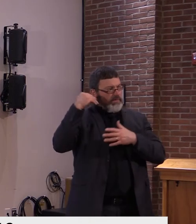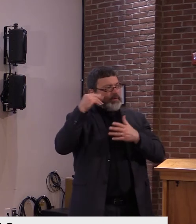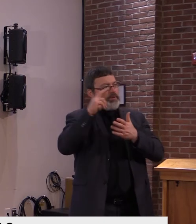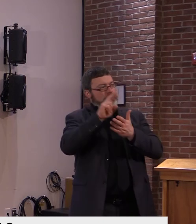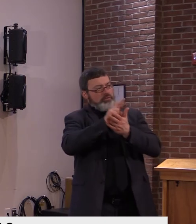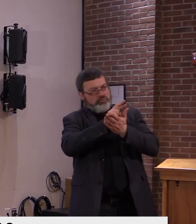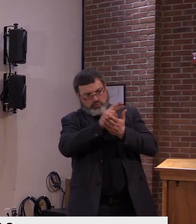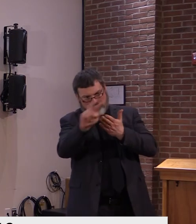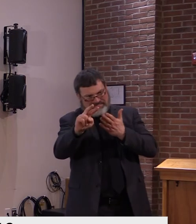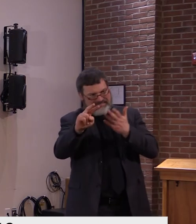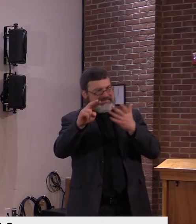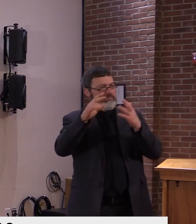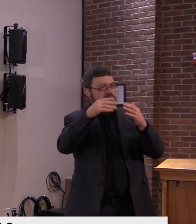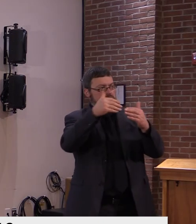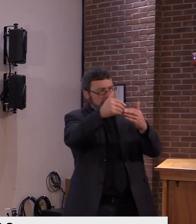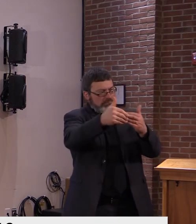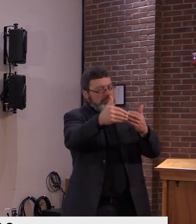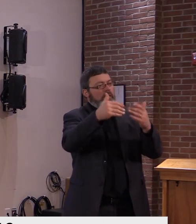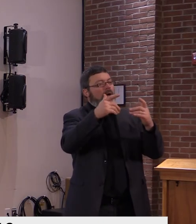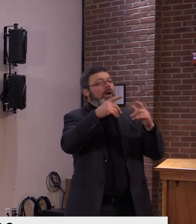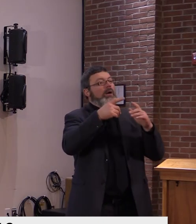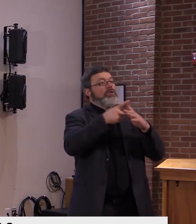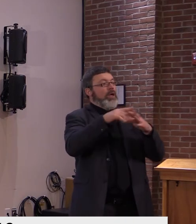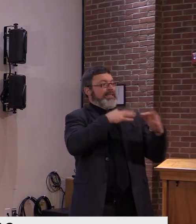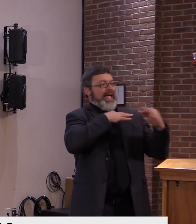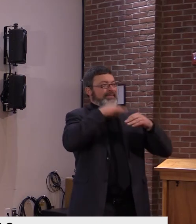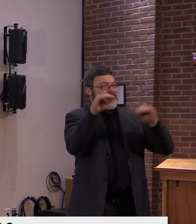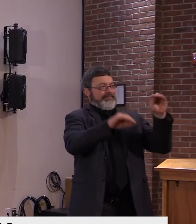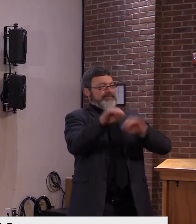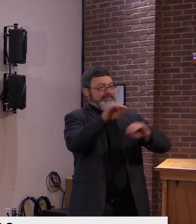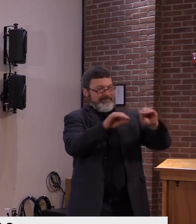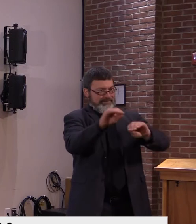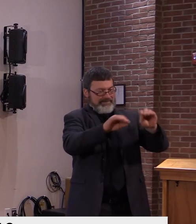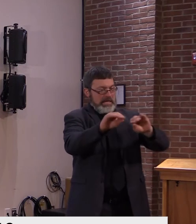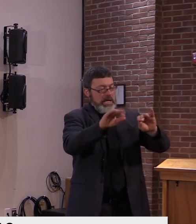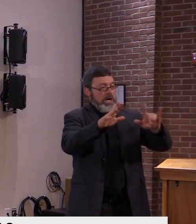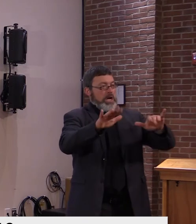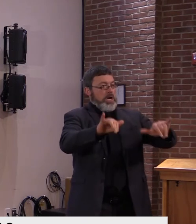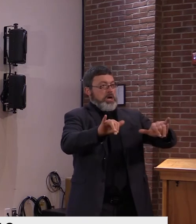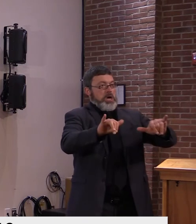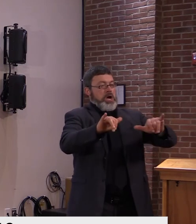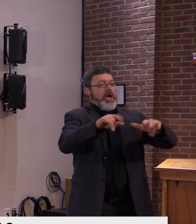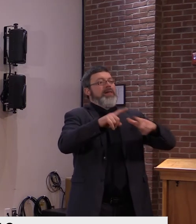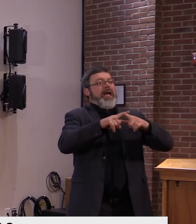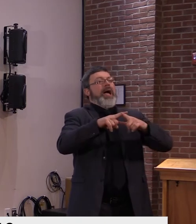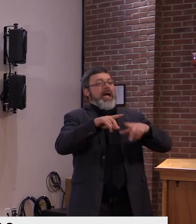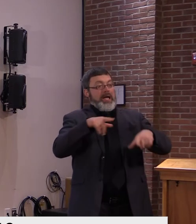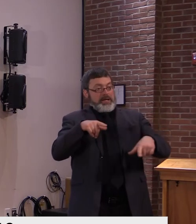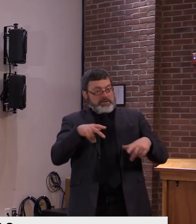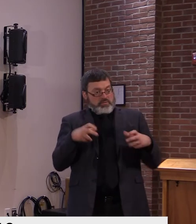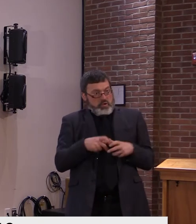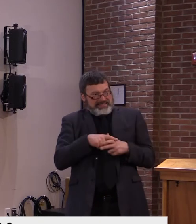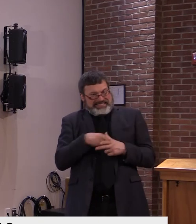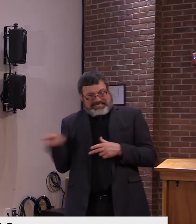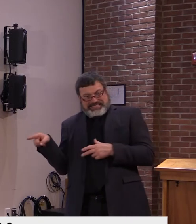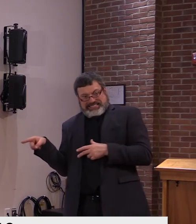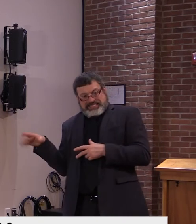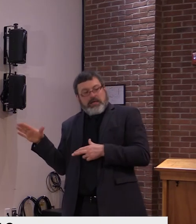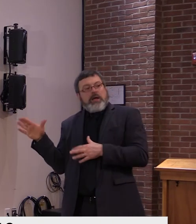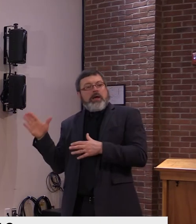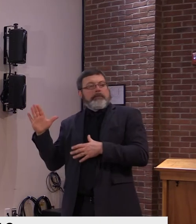or other personnel that can be gathered. But in that initial period, there seems to